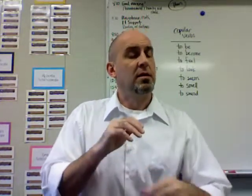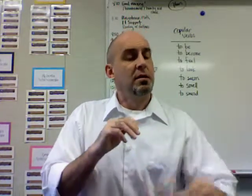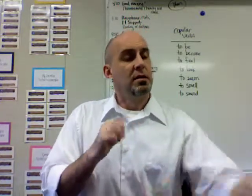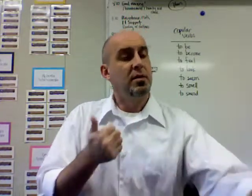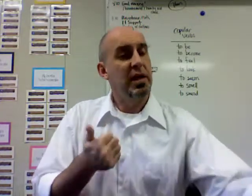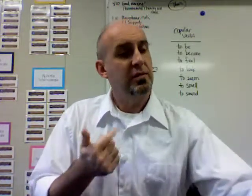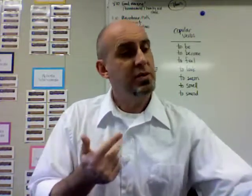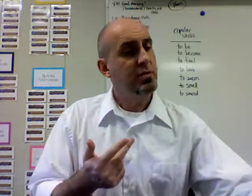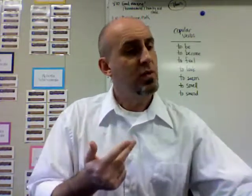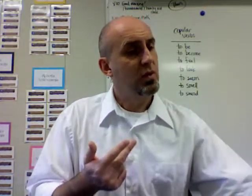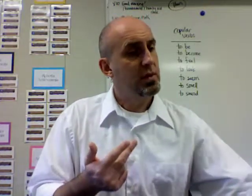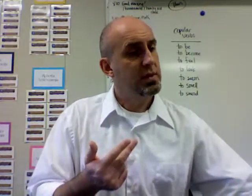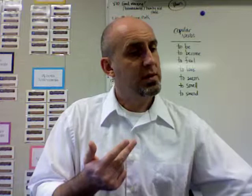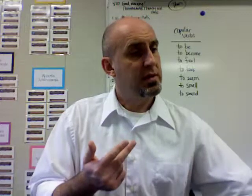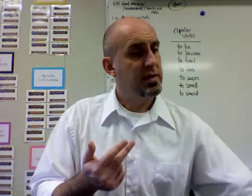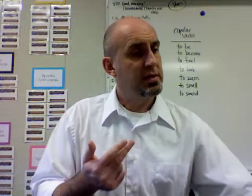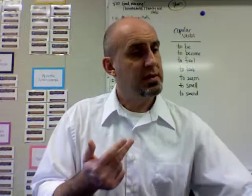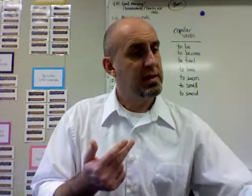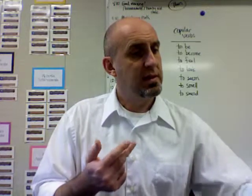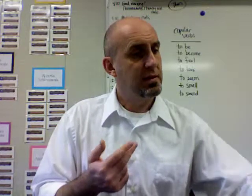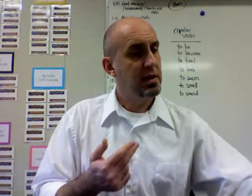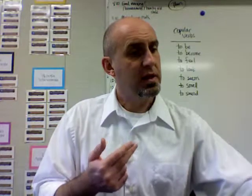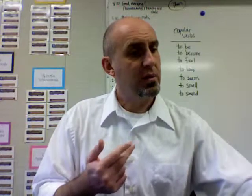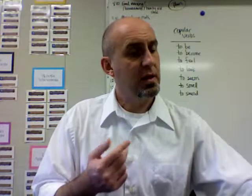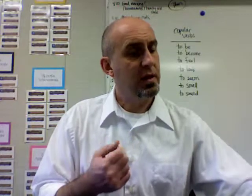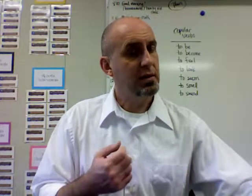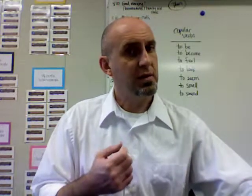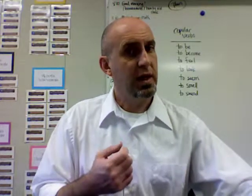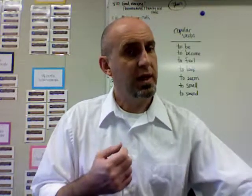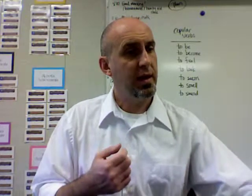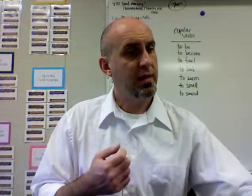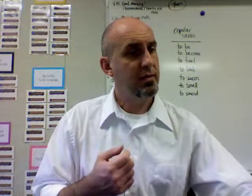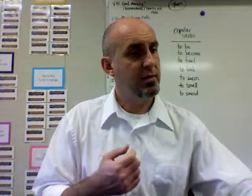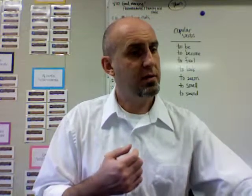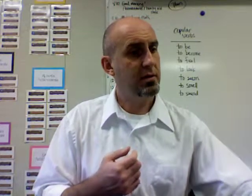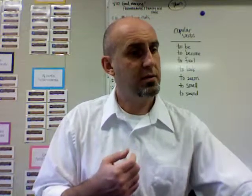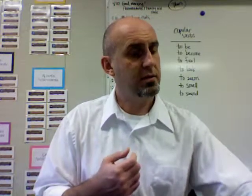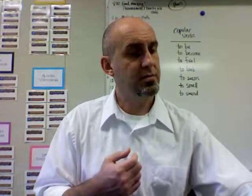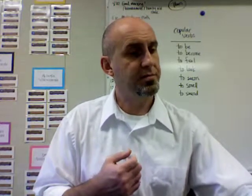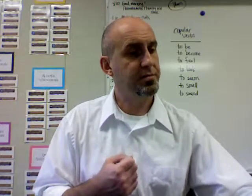And we have 2 more words there that I've seen, looking at what else we have.